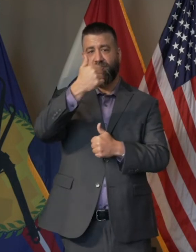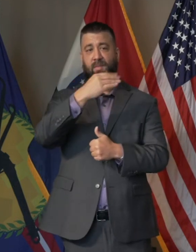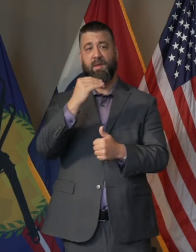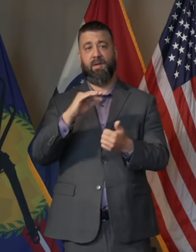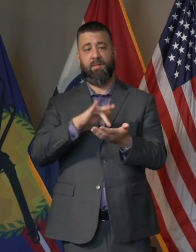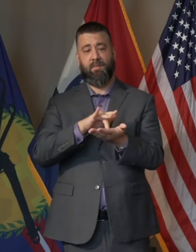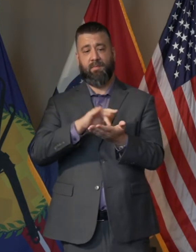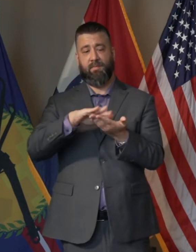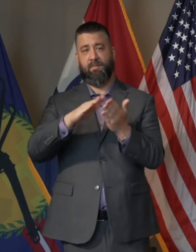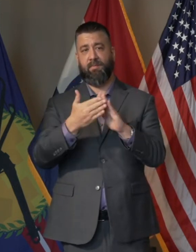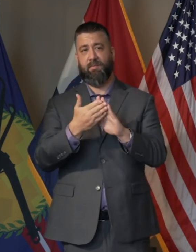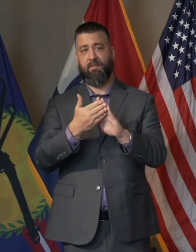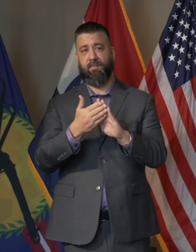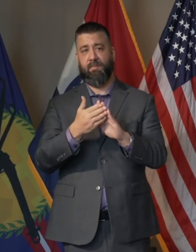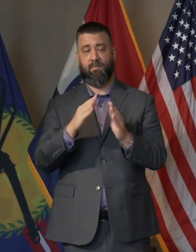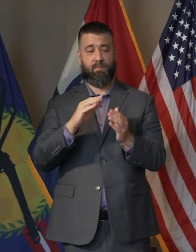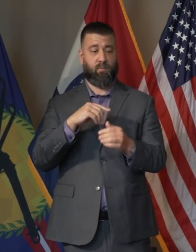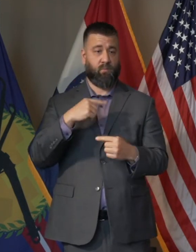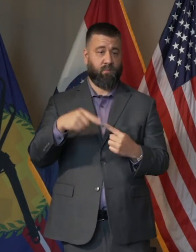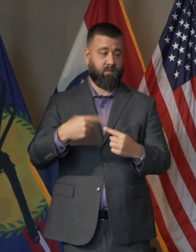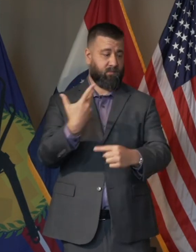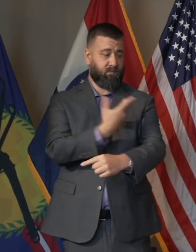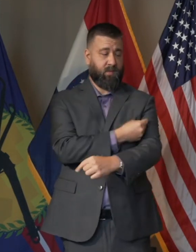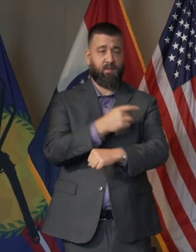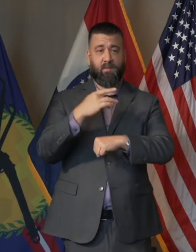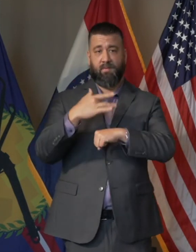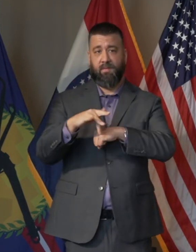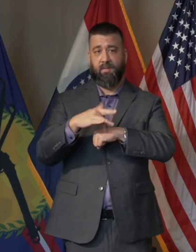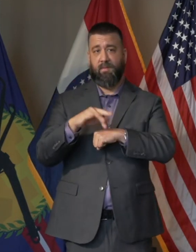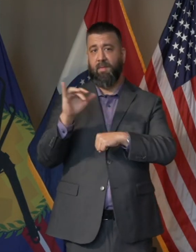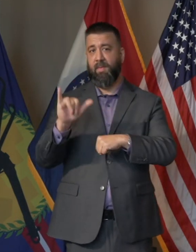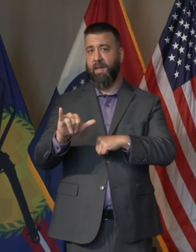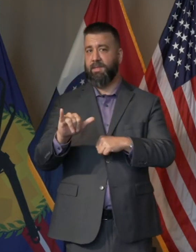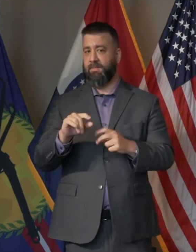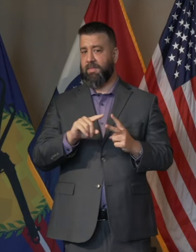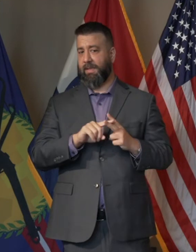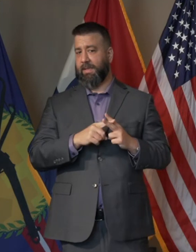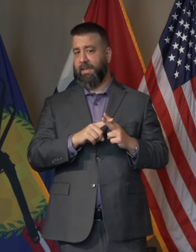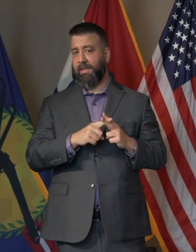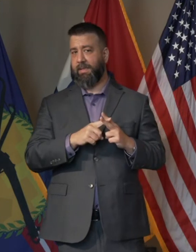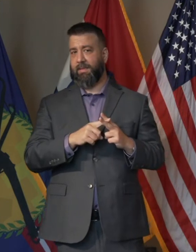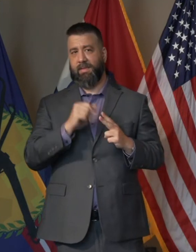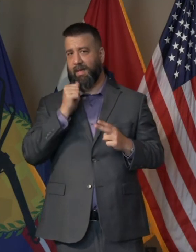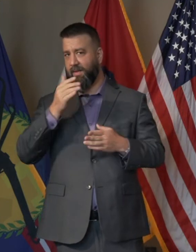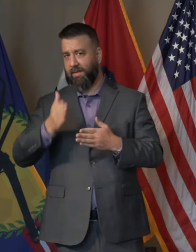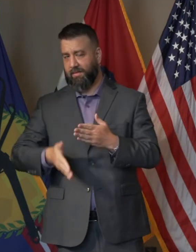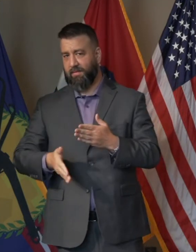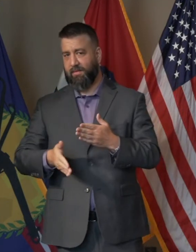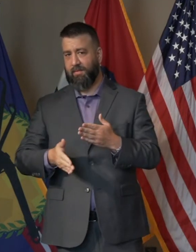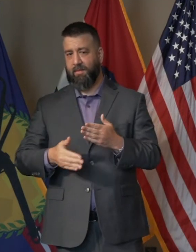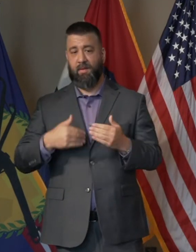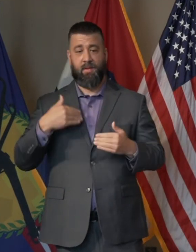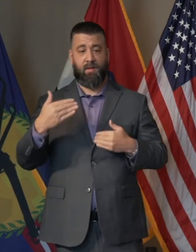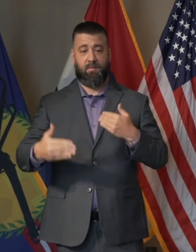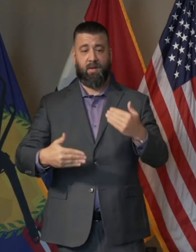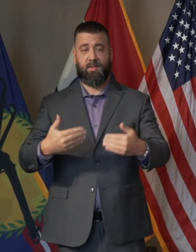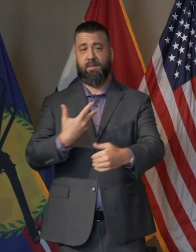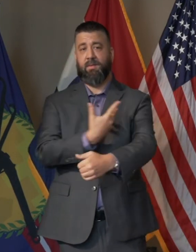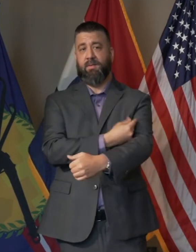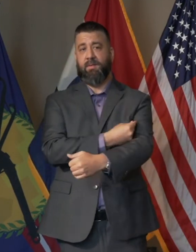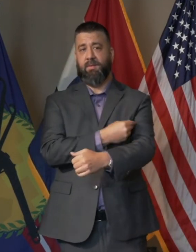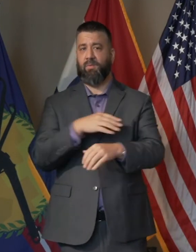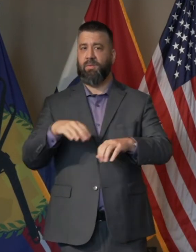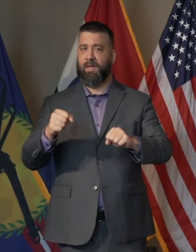once a vaccine becomes available, that is the beginning of vaccination and not the end. And the process of vaccination will